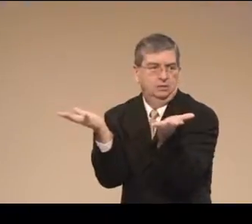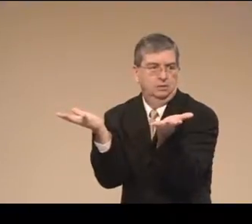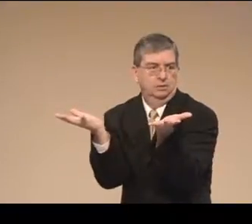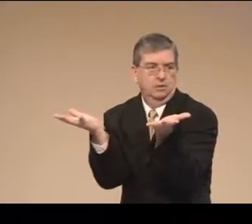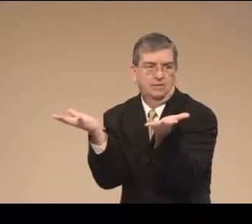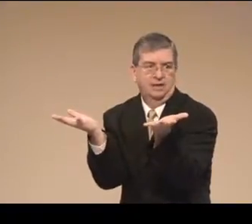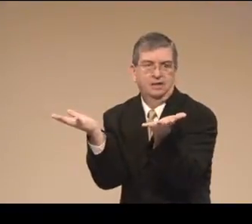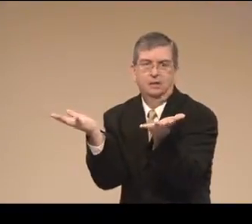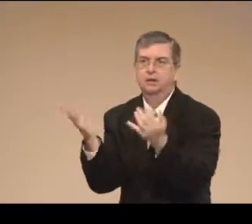I mean, really,